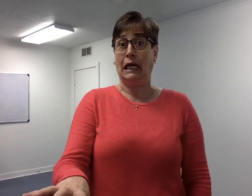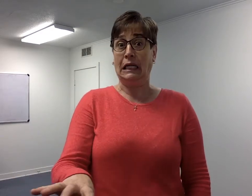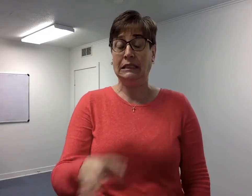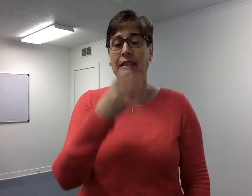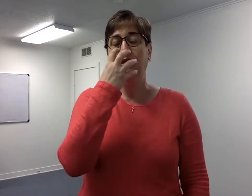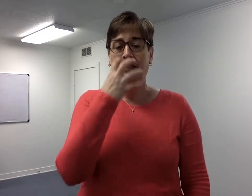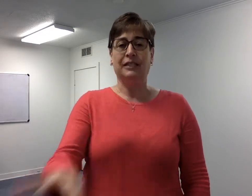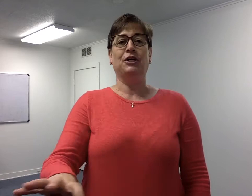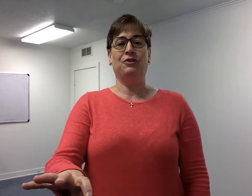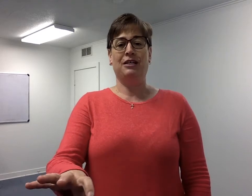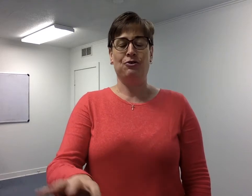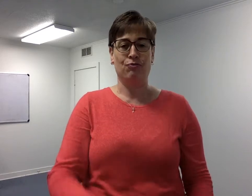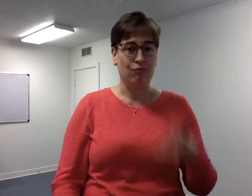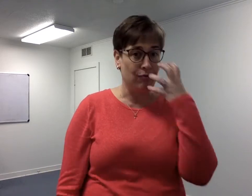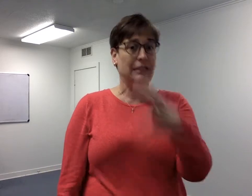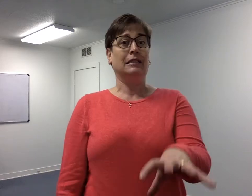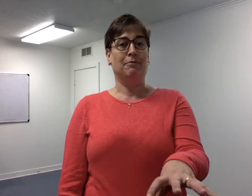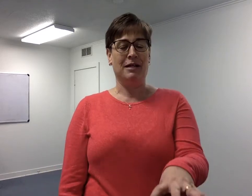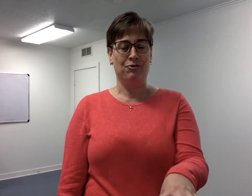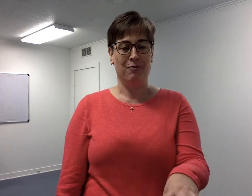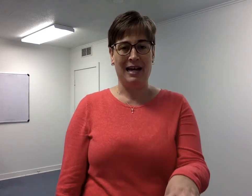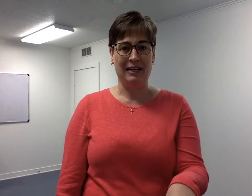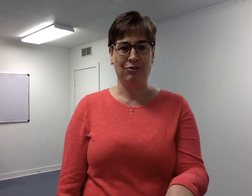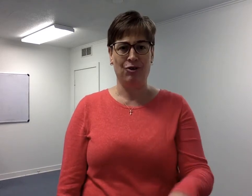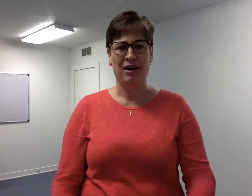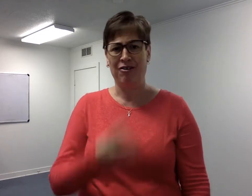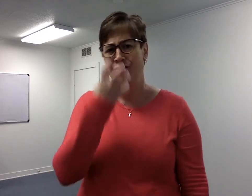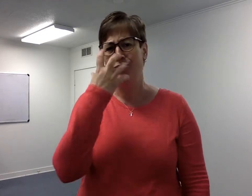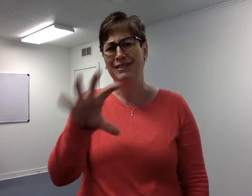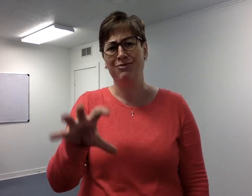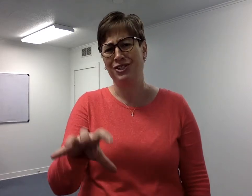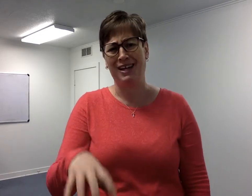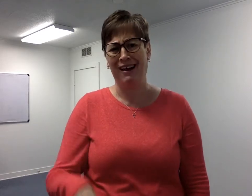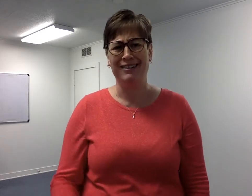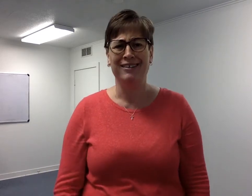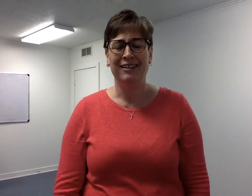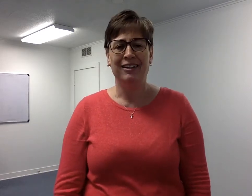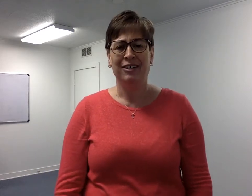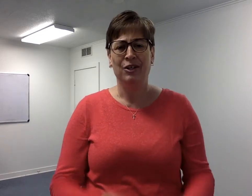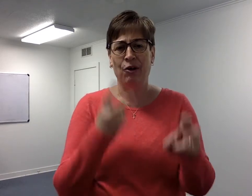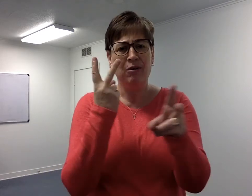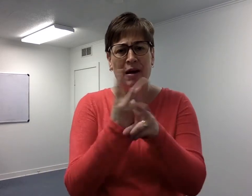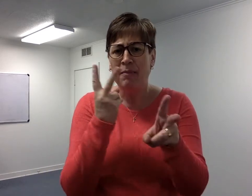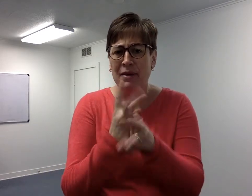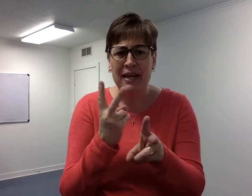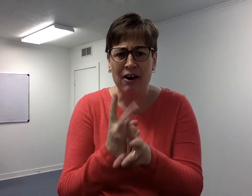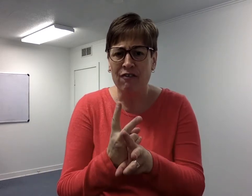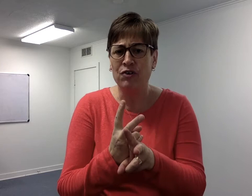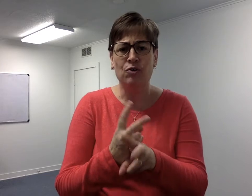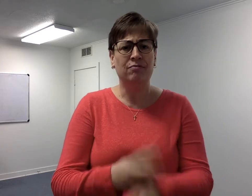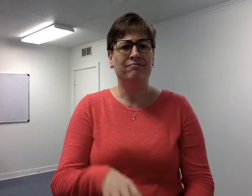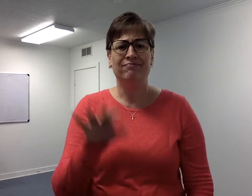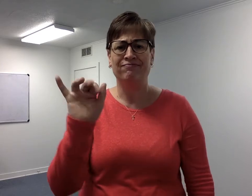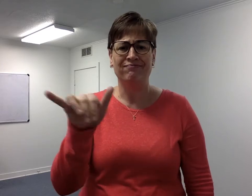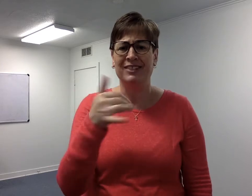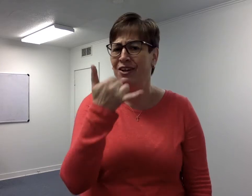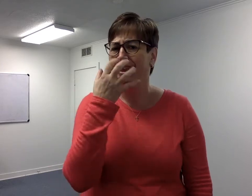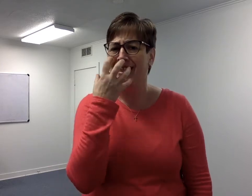hot? Then you're really being dramatic and throwing it out. Or it was just hot. Be careful. That's